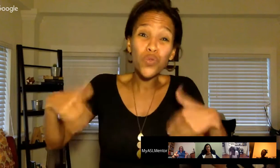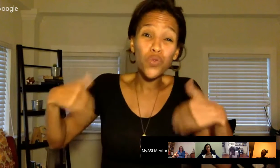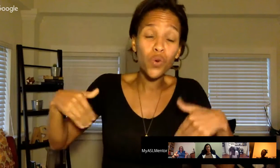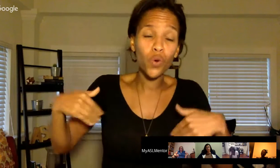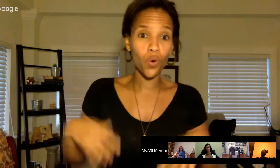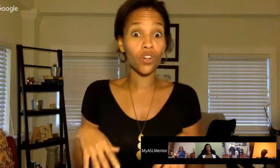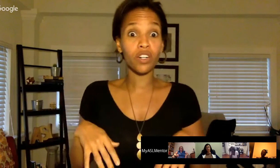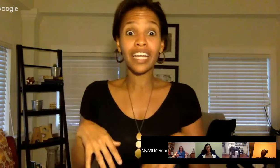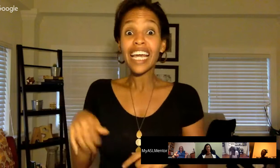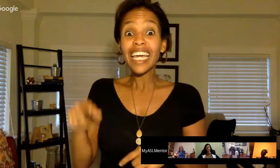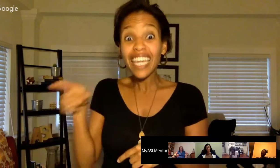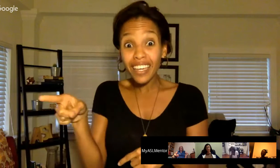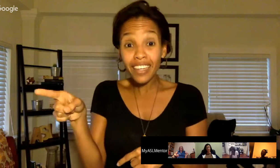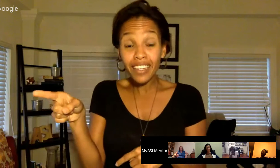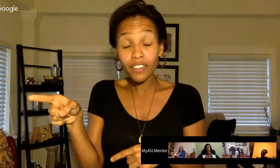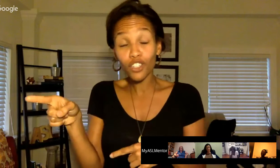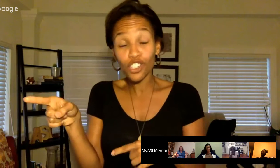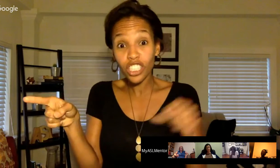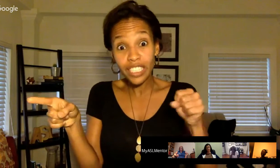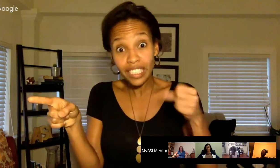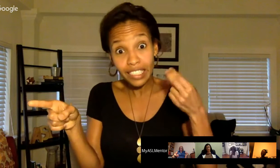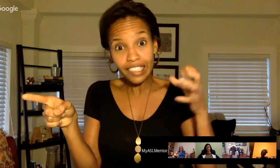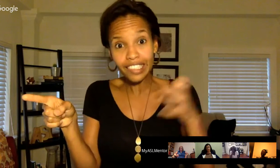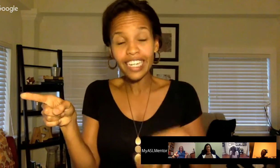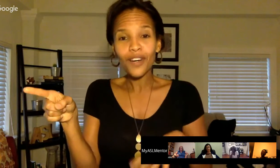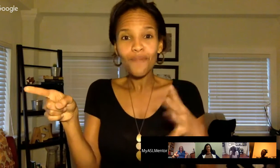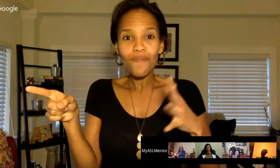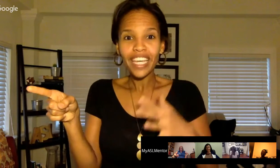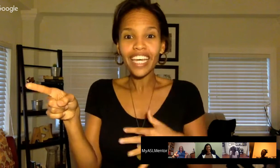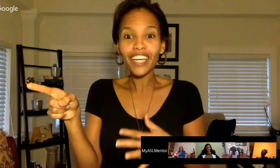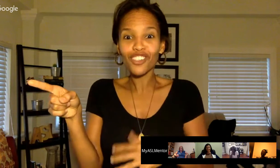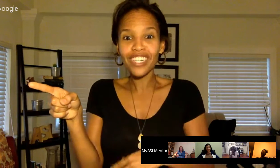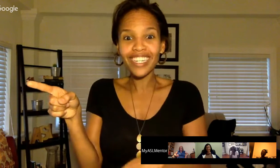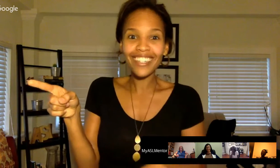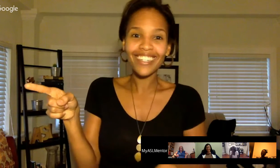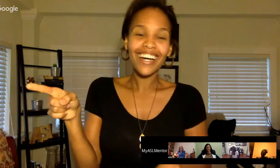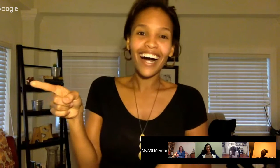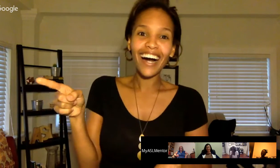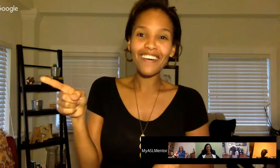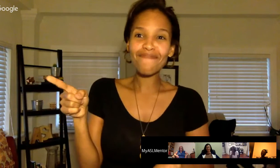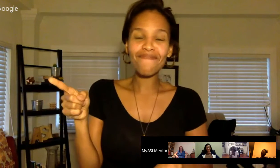wow, or he or she